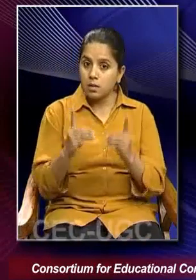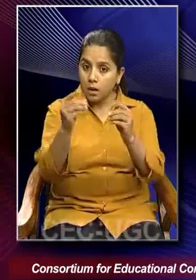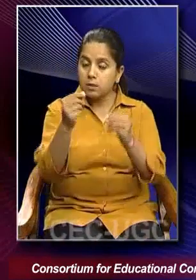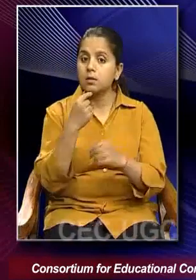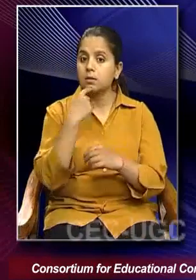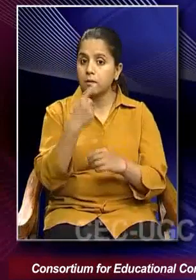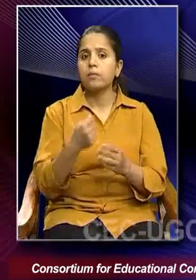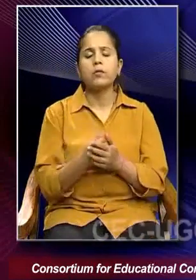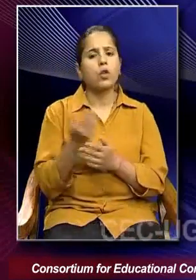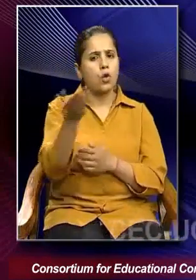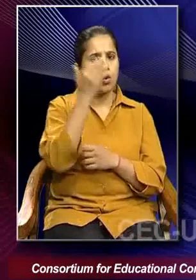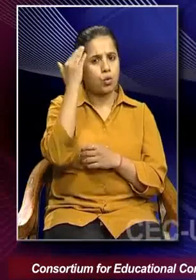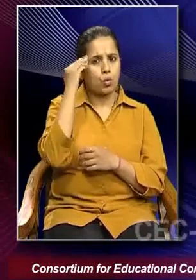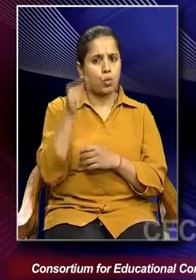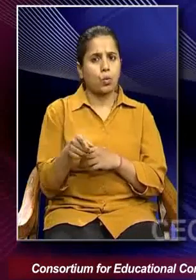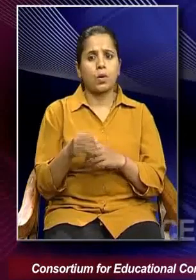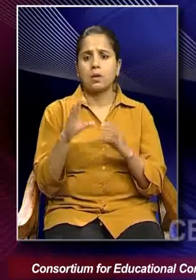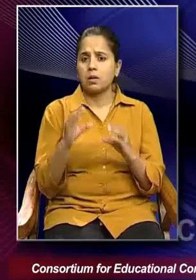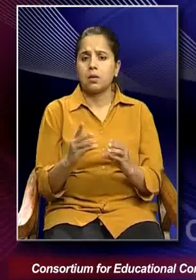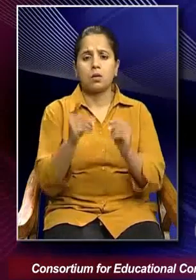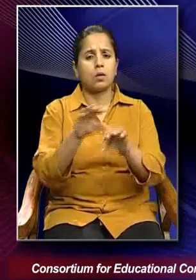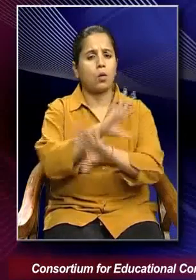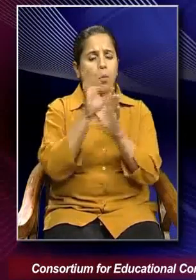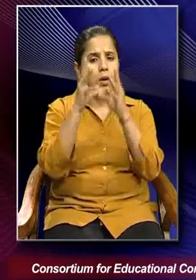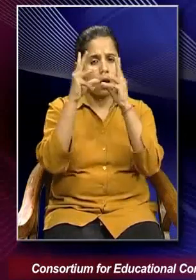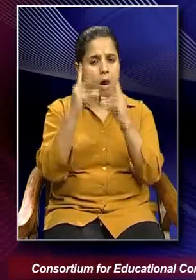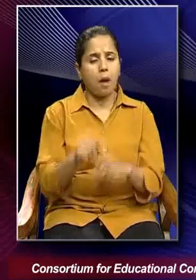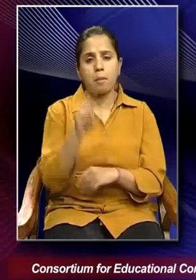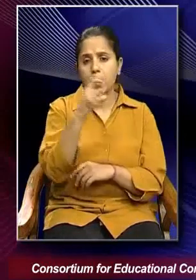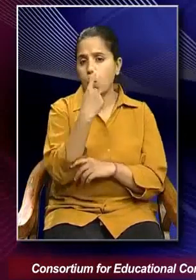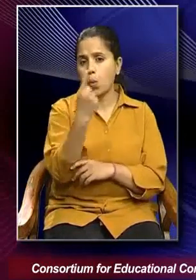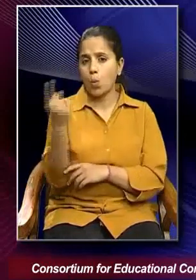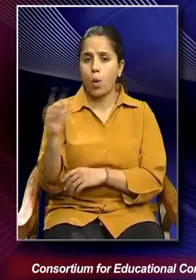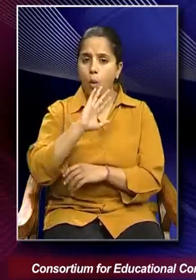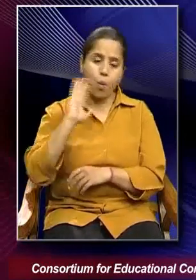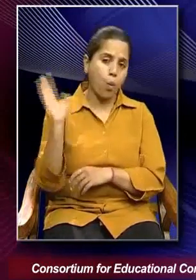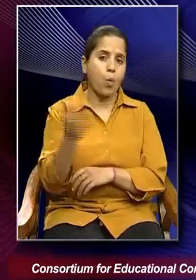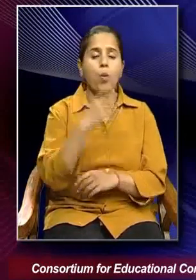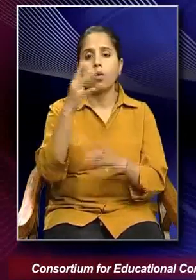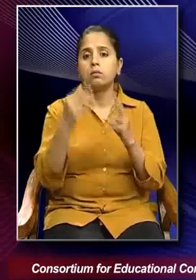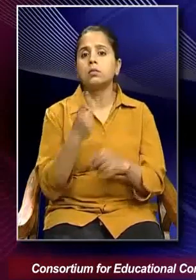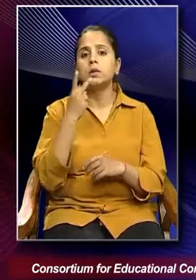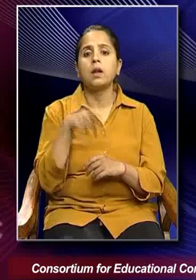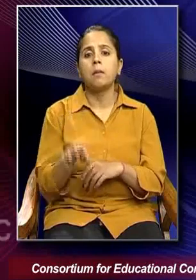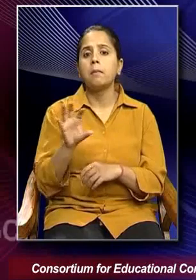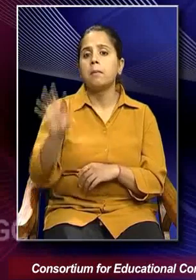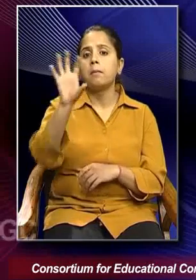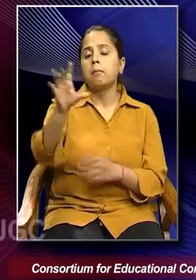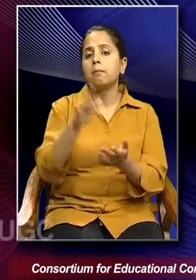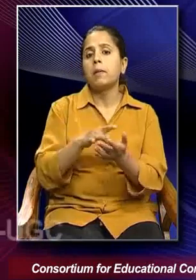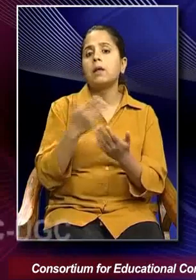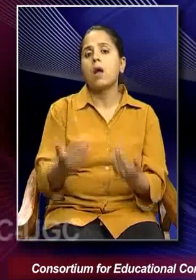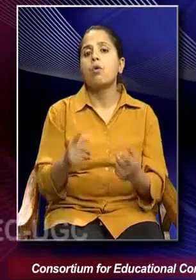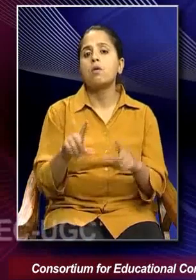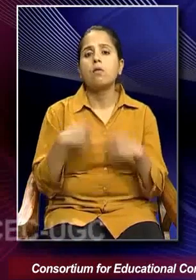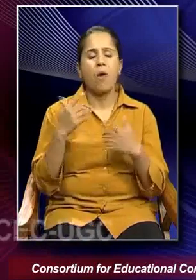is a complete enumeration of each individual in the defined territory at given point of time